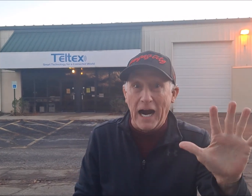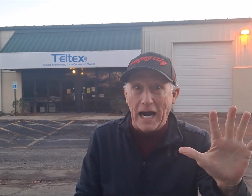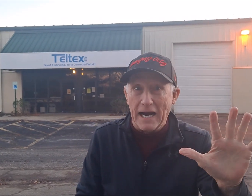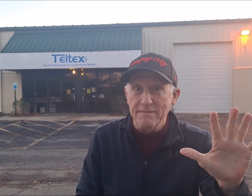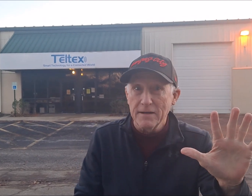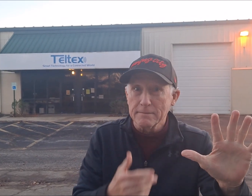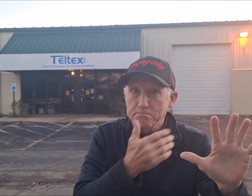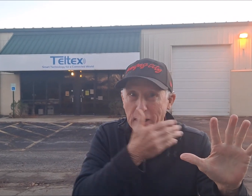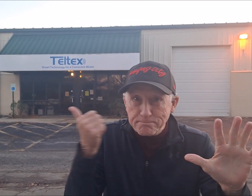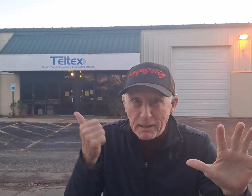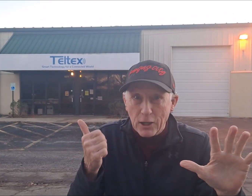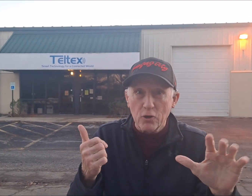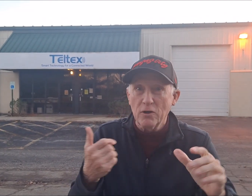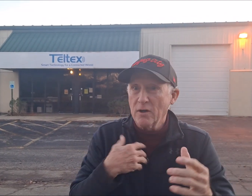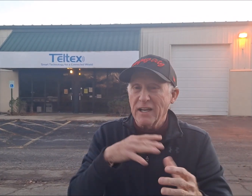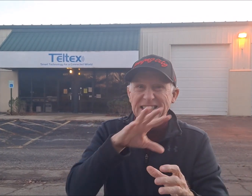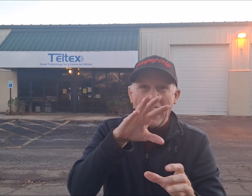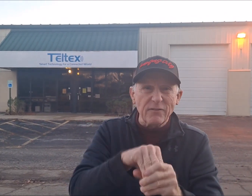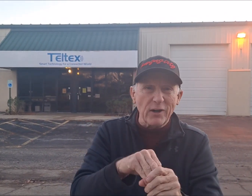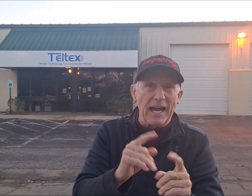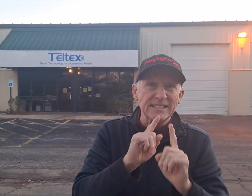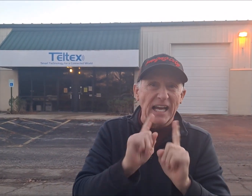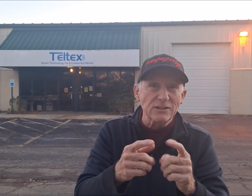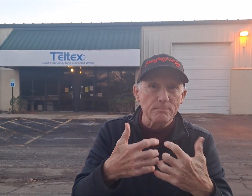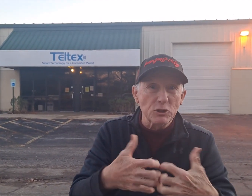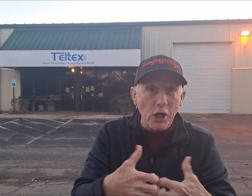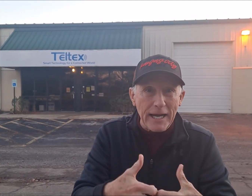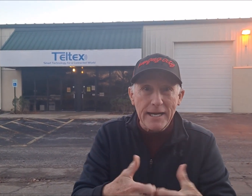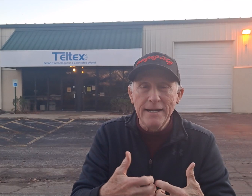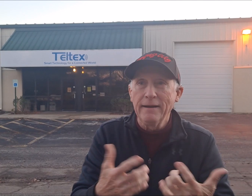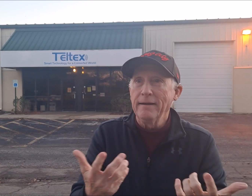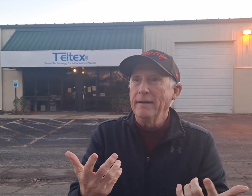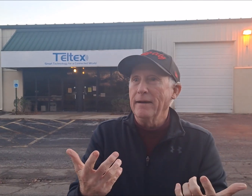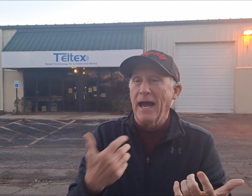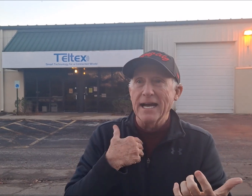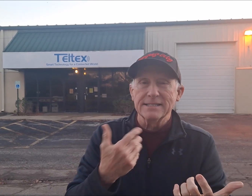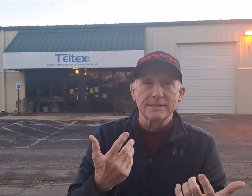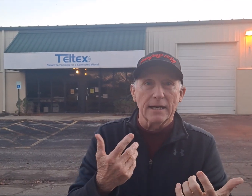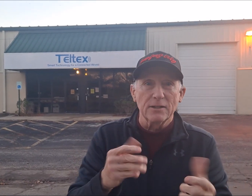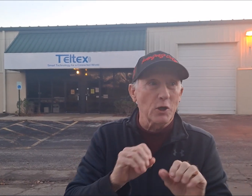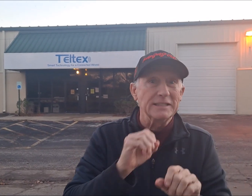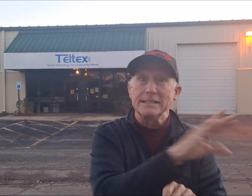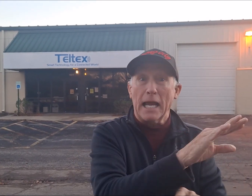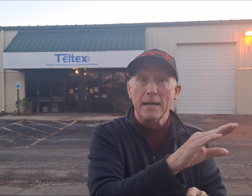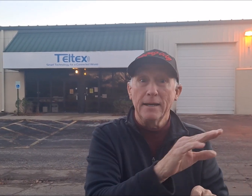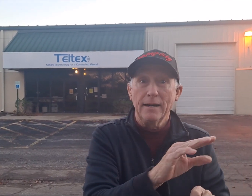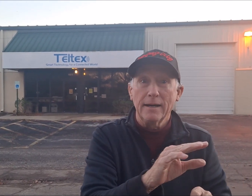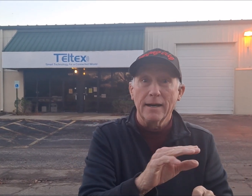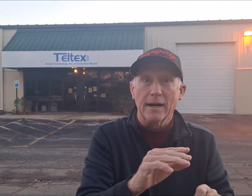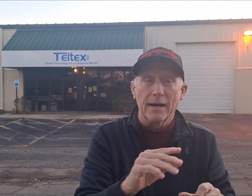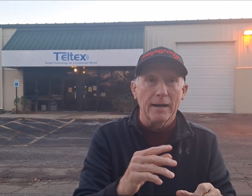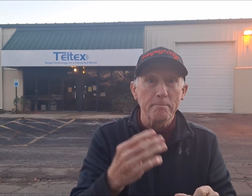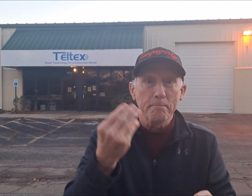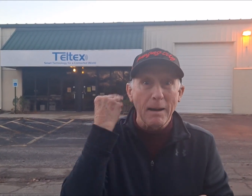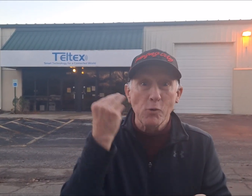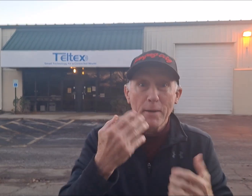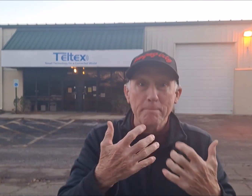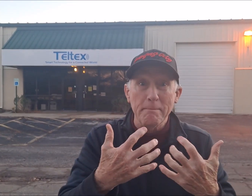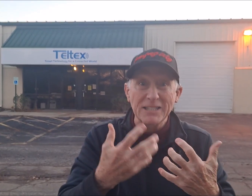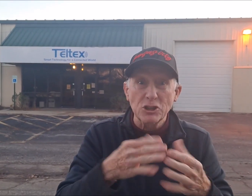4425, much better. Has everything. Has the answer machine. It has you can send memory